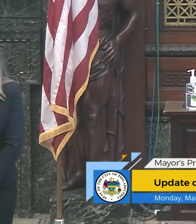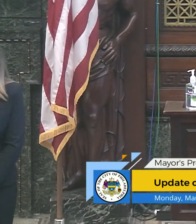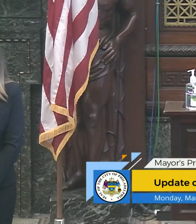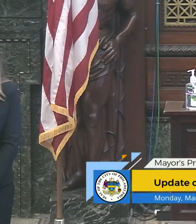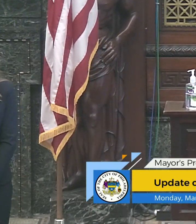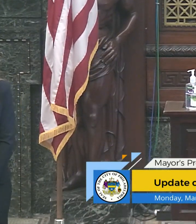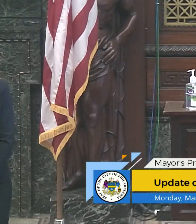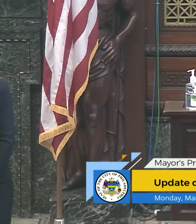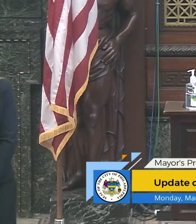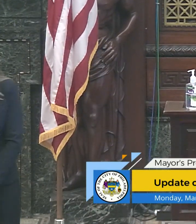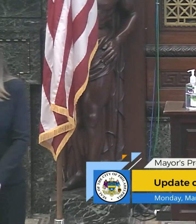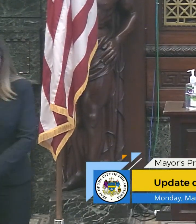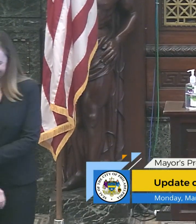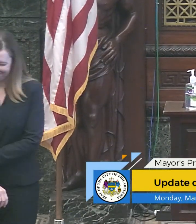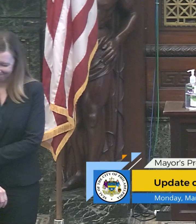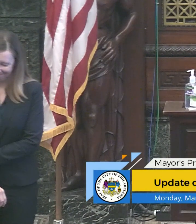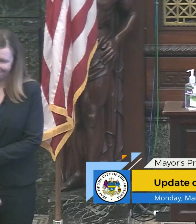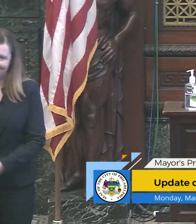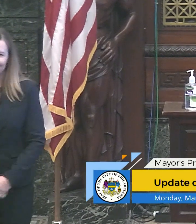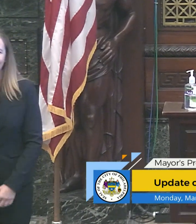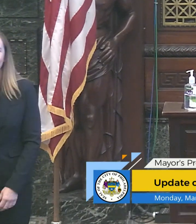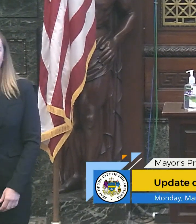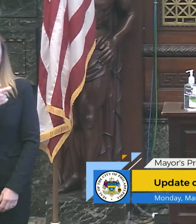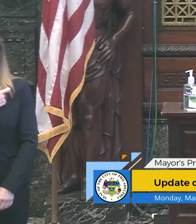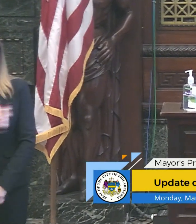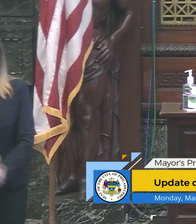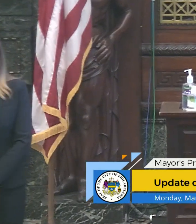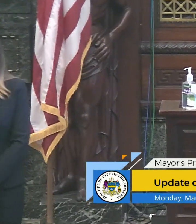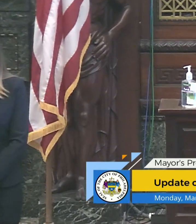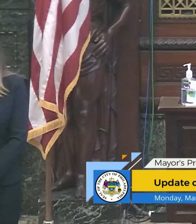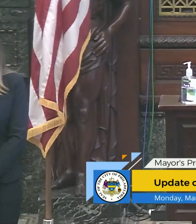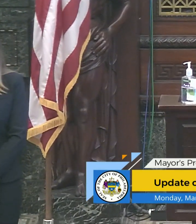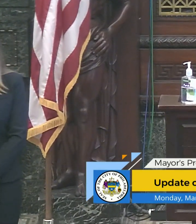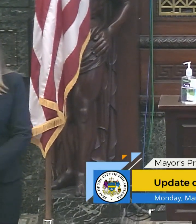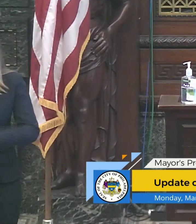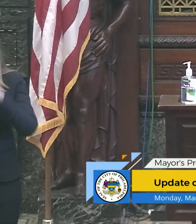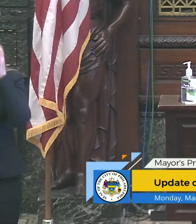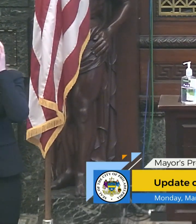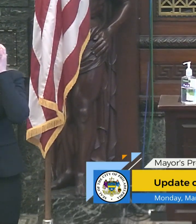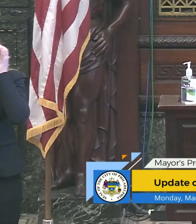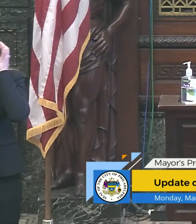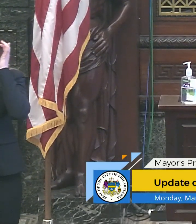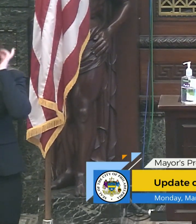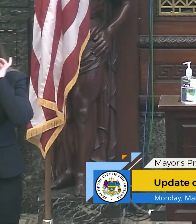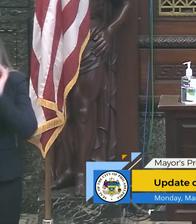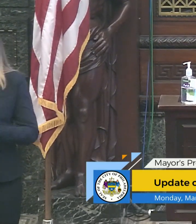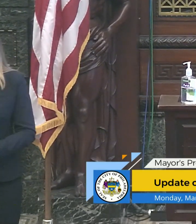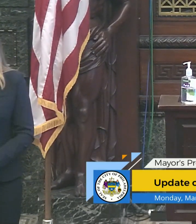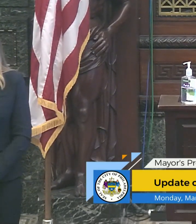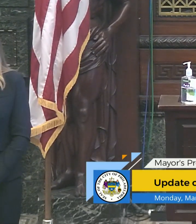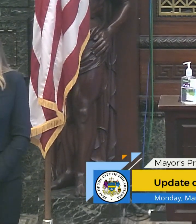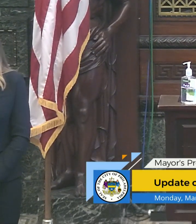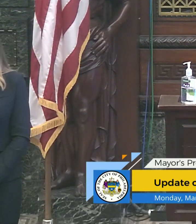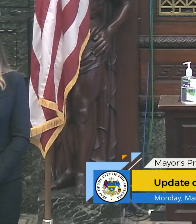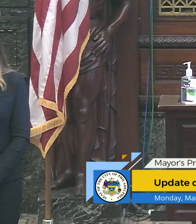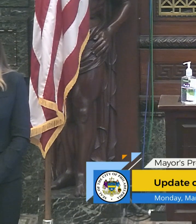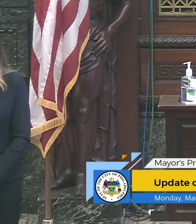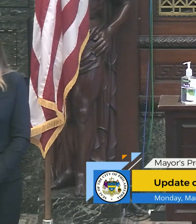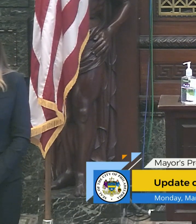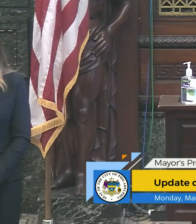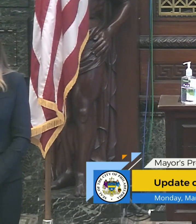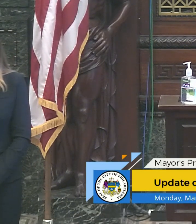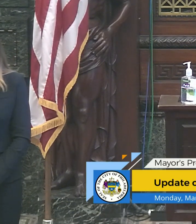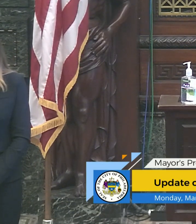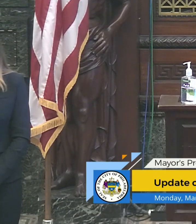Buenas tardes. Miles de empleados de la ciudad de Filadelfia se encuentran en las trincheras combatiendo esta pandemia. La